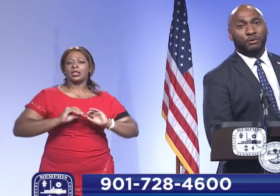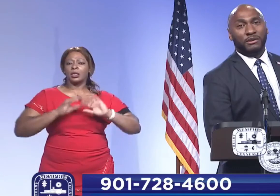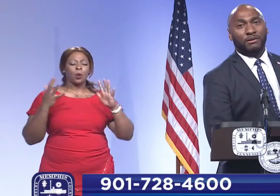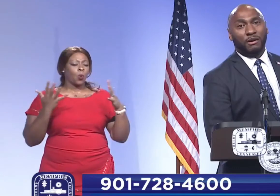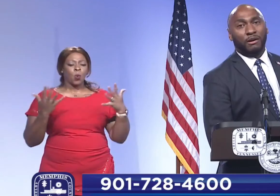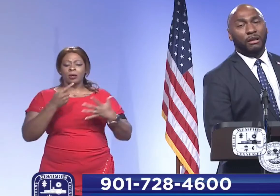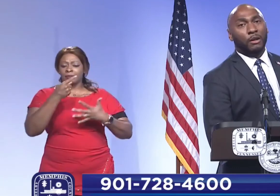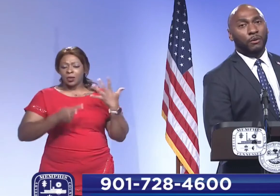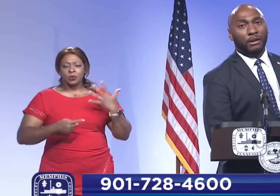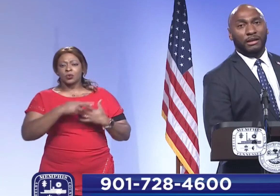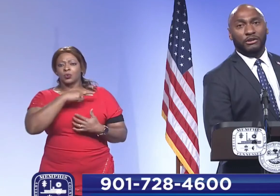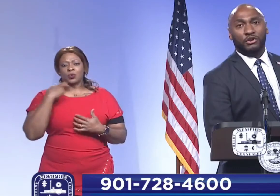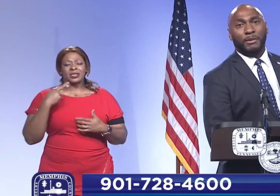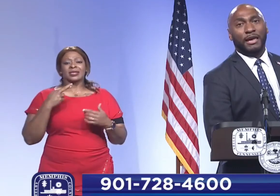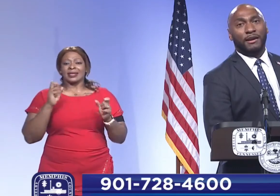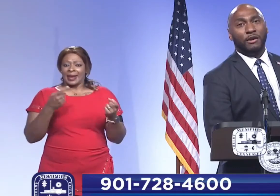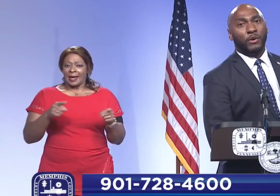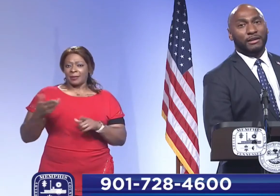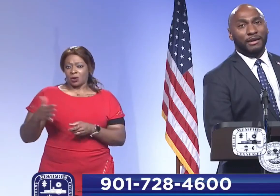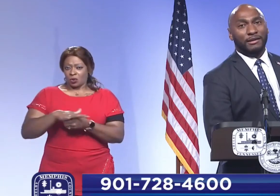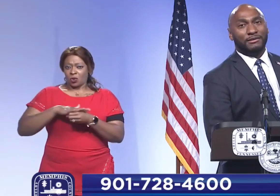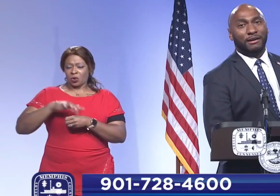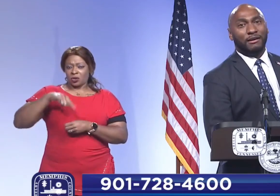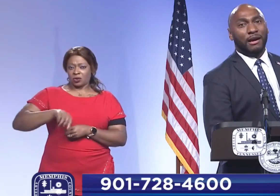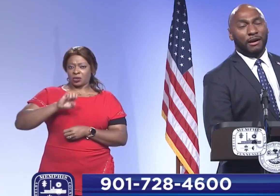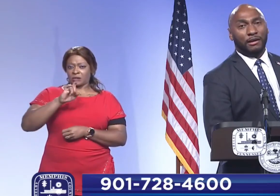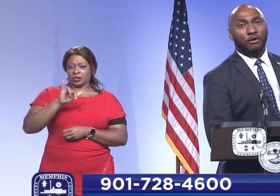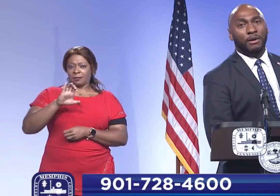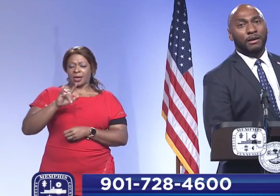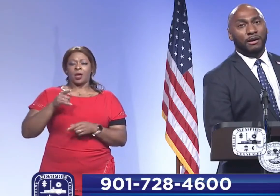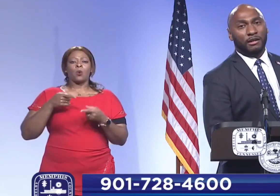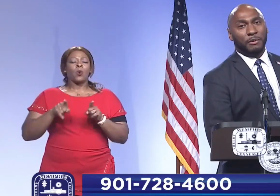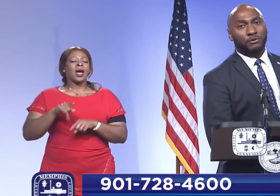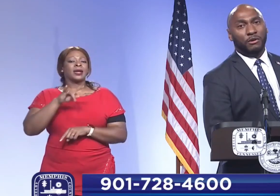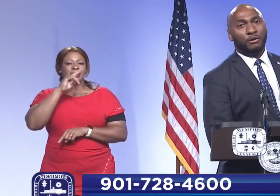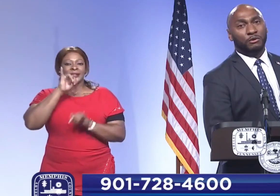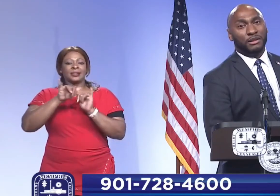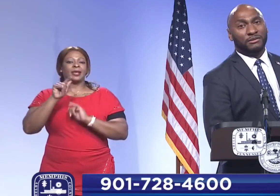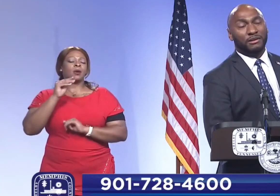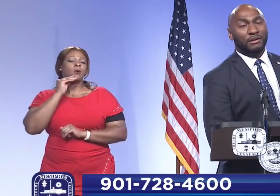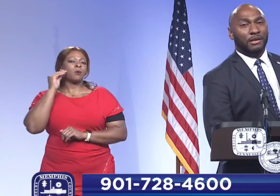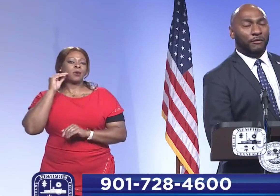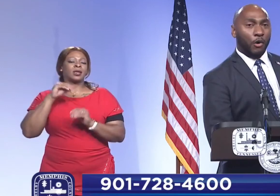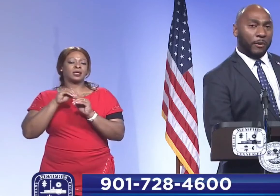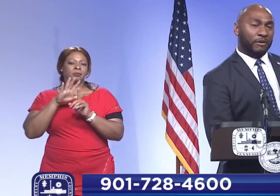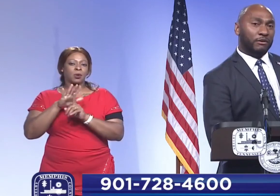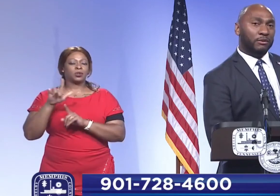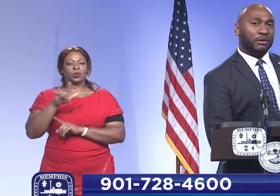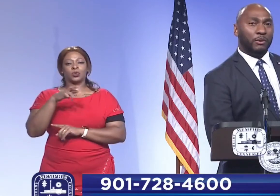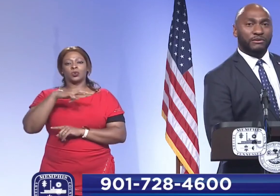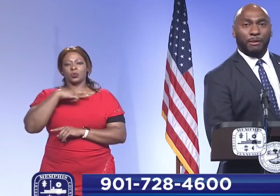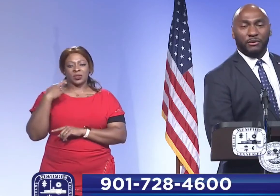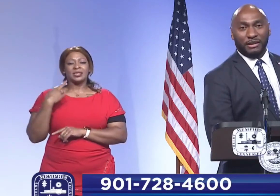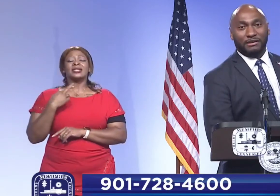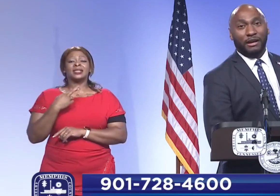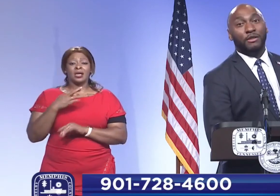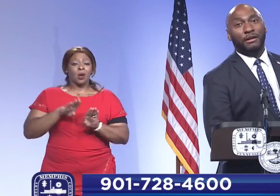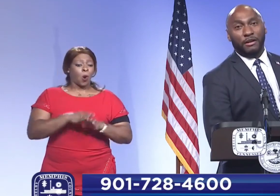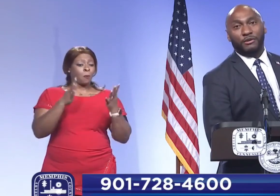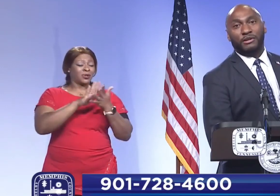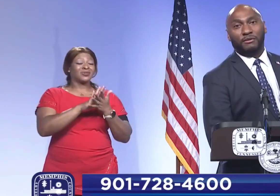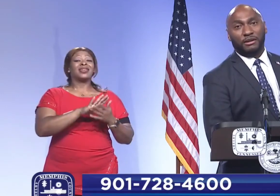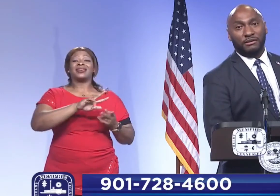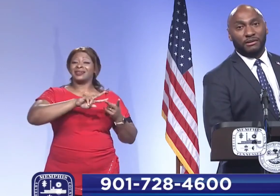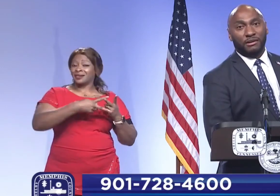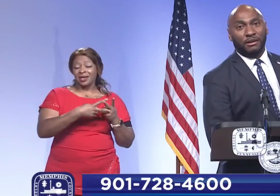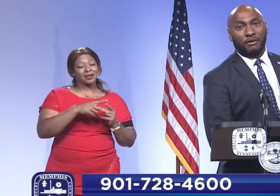those risks are locally in Shelby County when kids are at home and exposed to those risks. If you open the schools, of course, that presents another